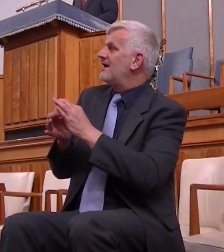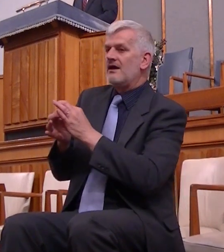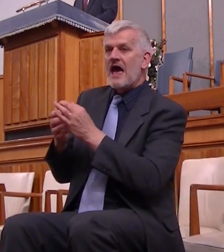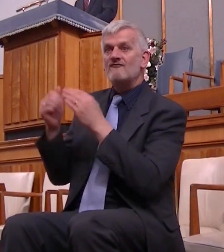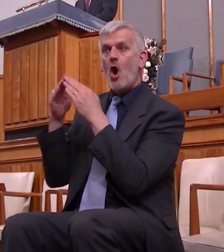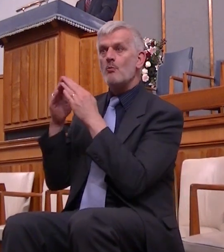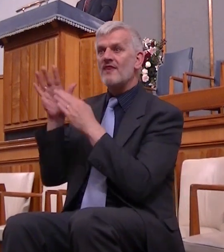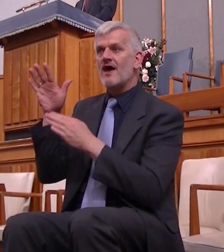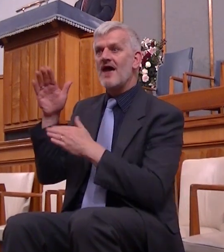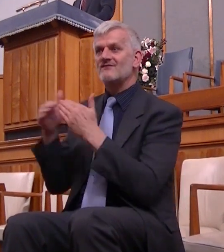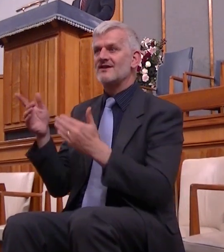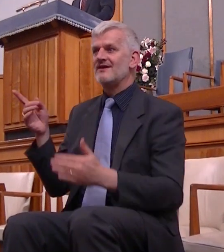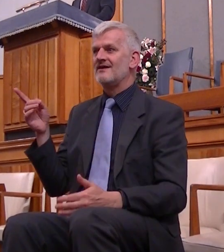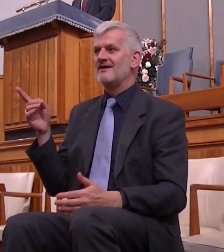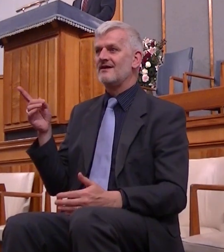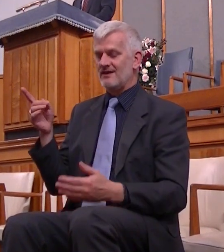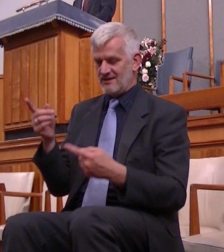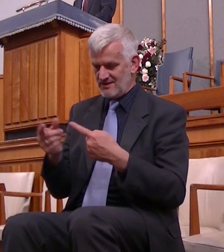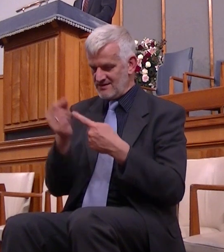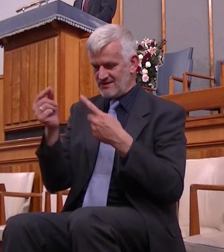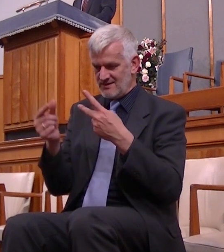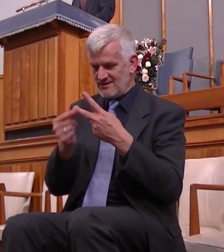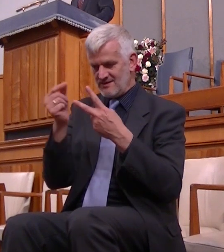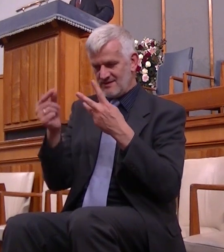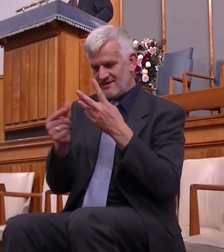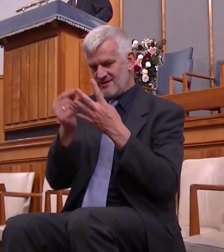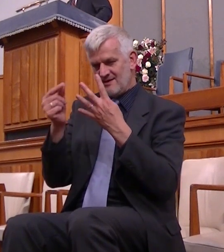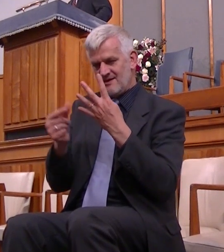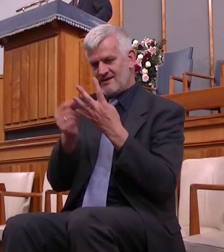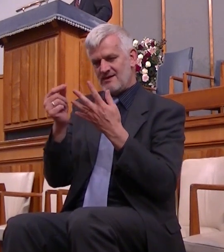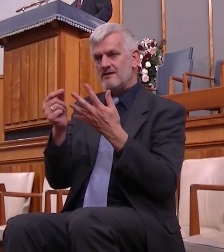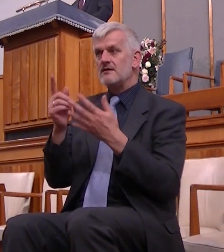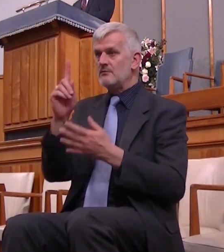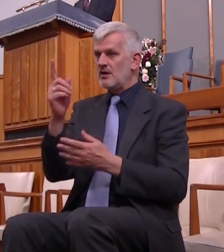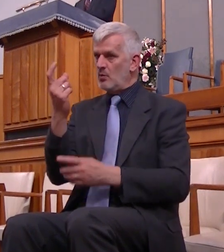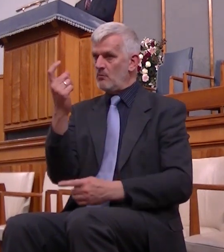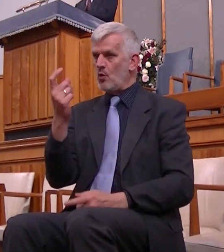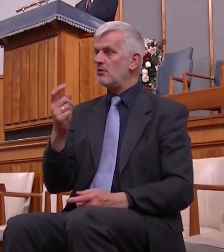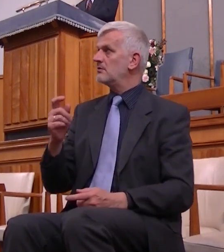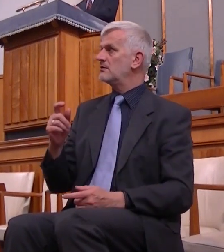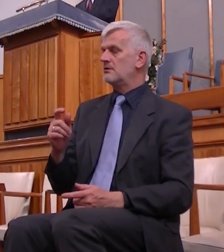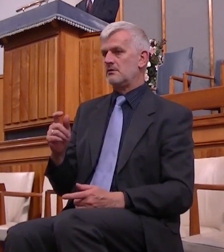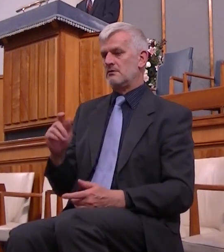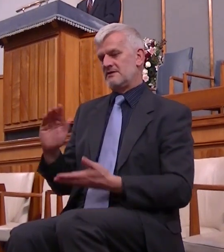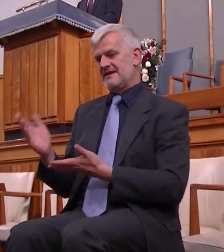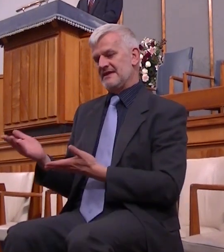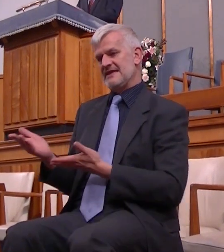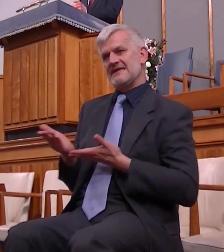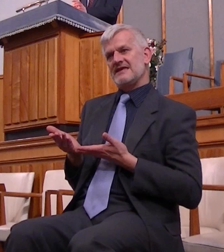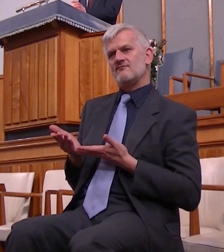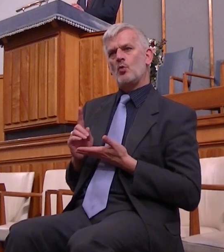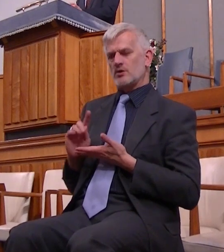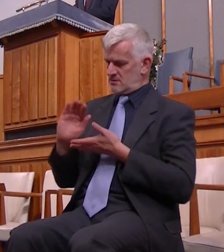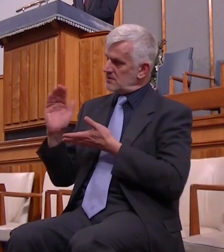heaven. And you know what? You are also given, it's a small share, but